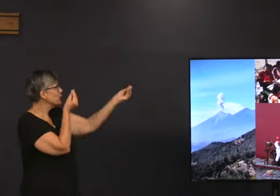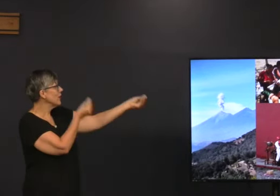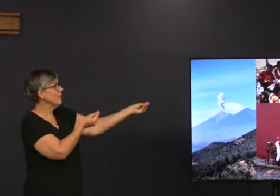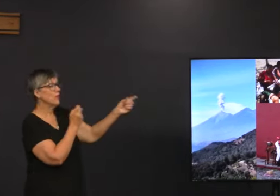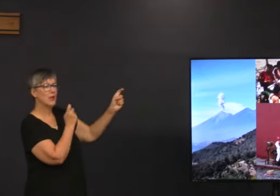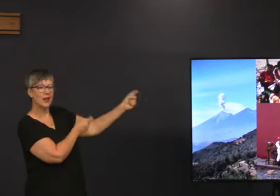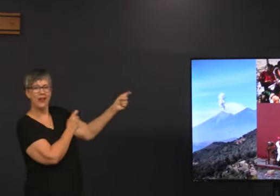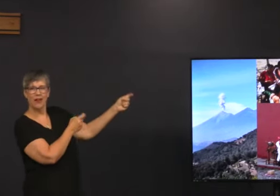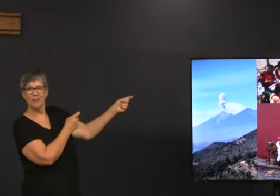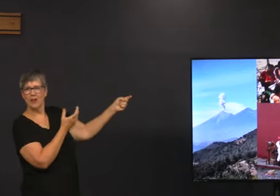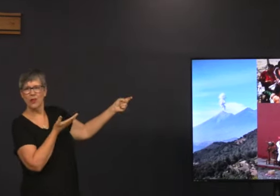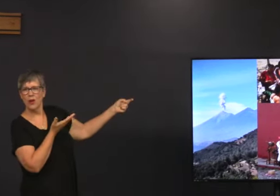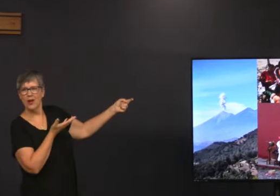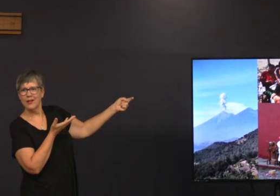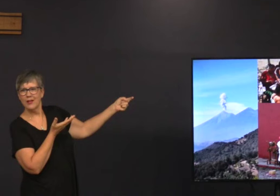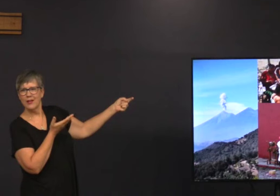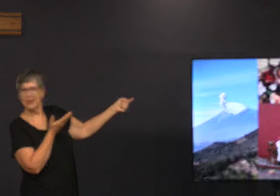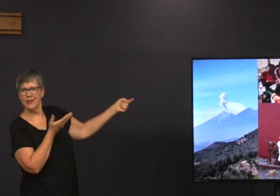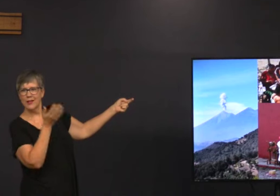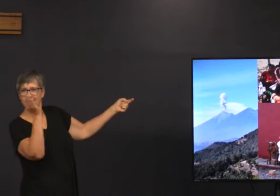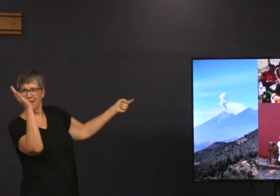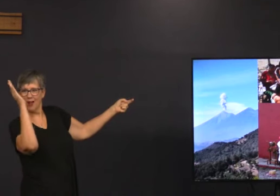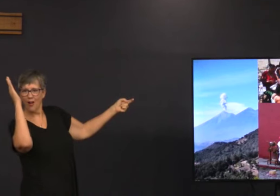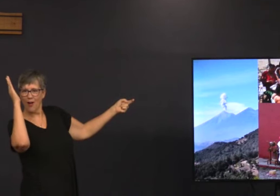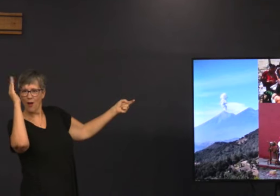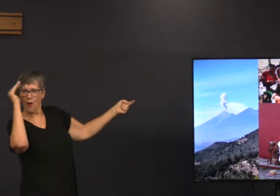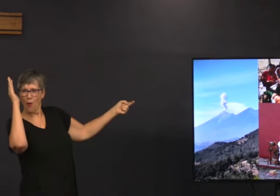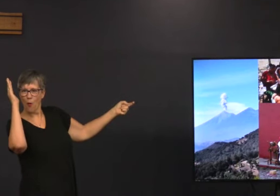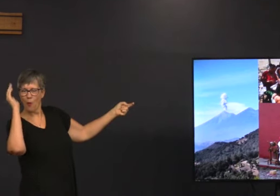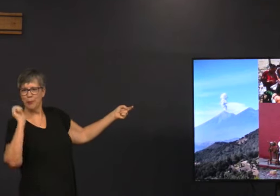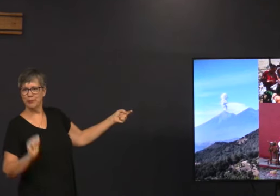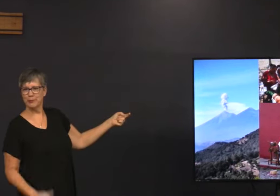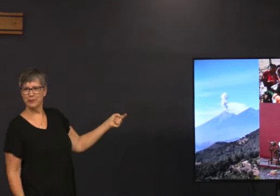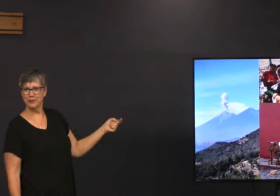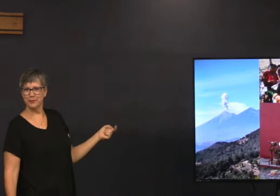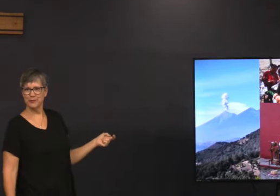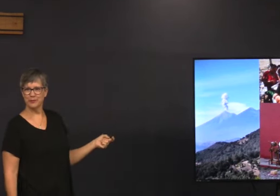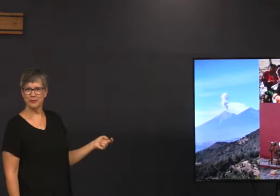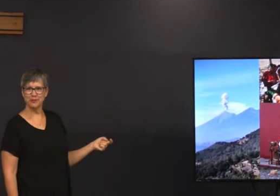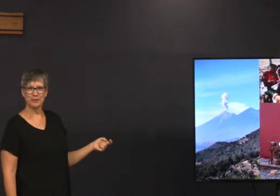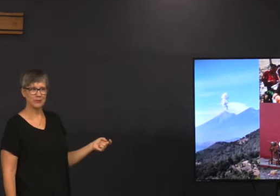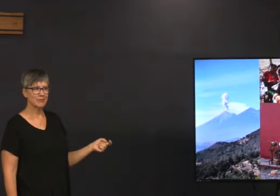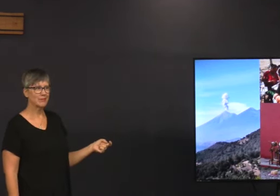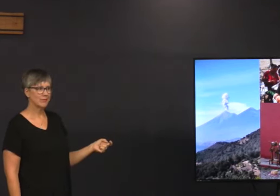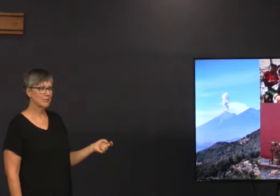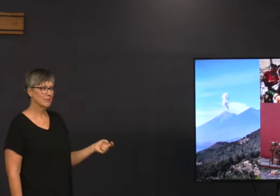We provide them with these resources with the hope